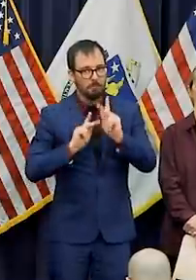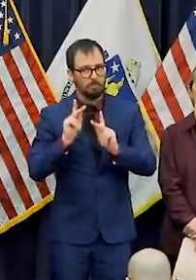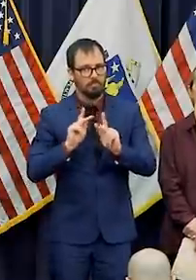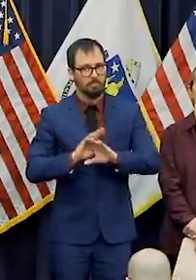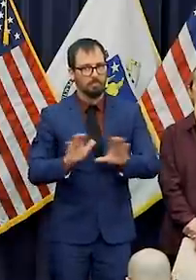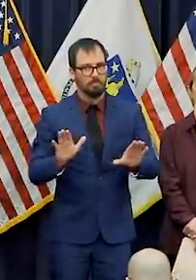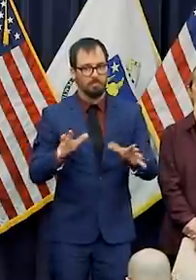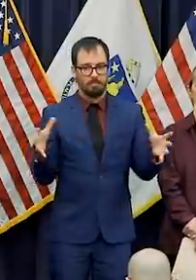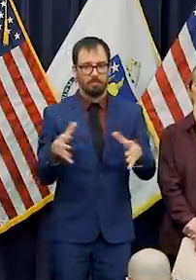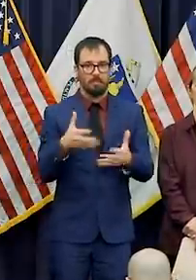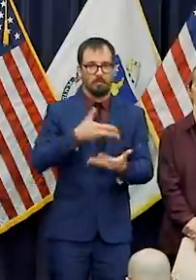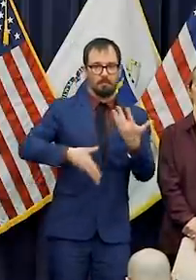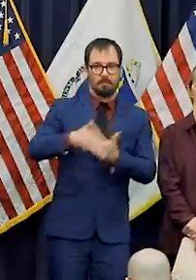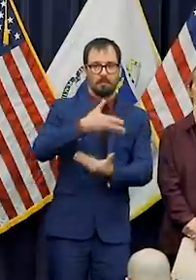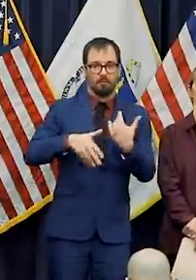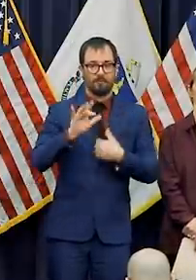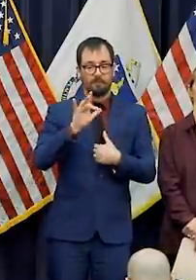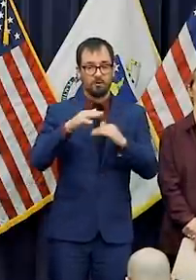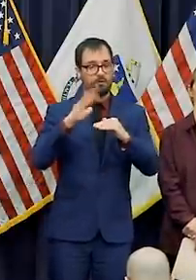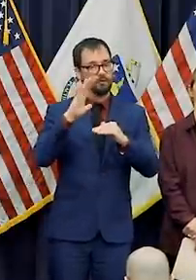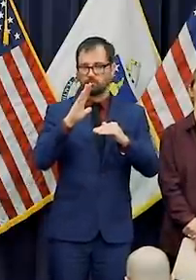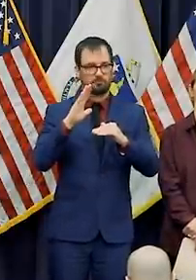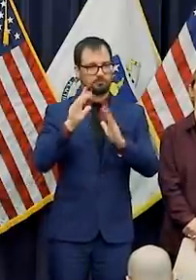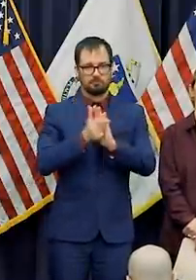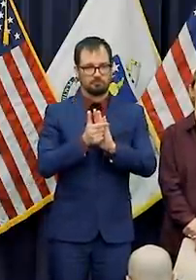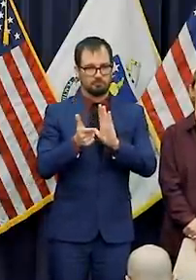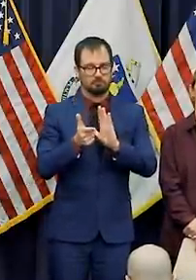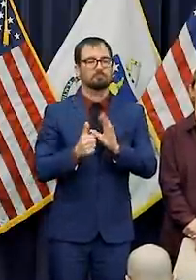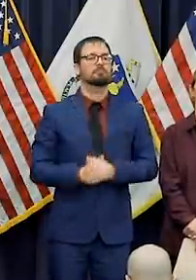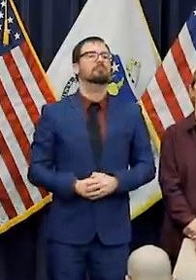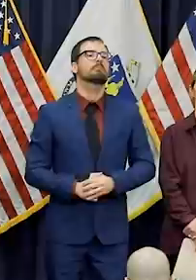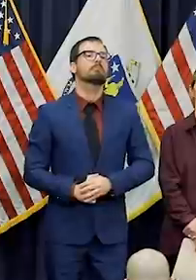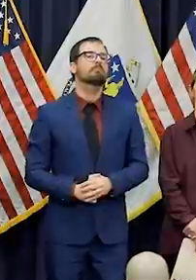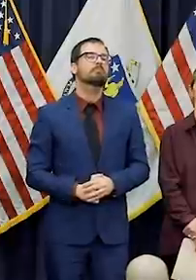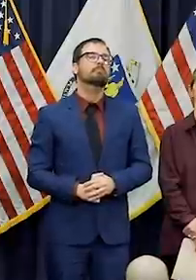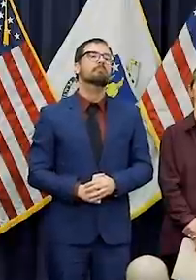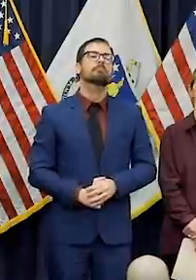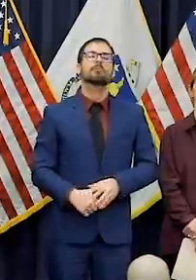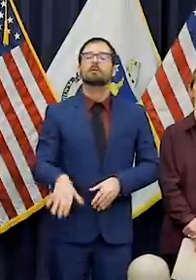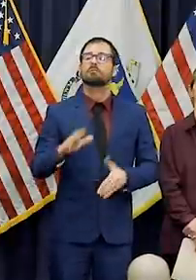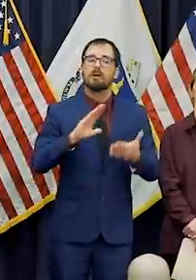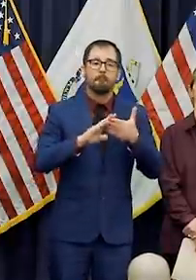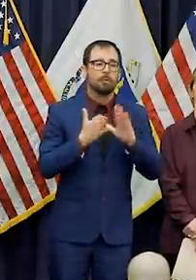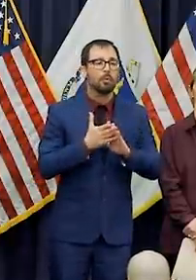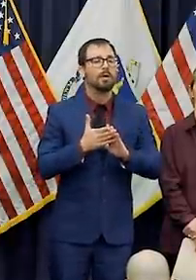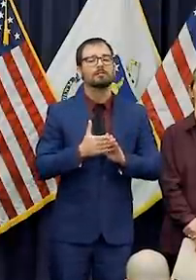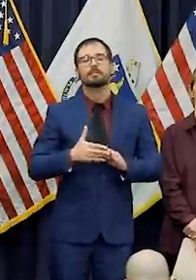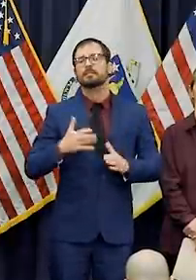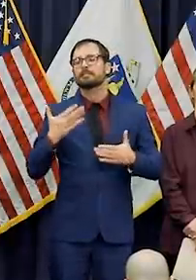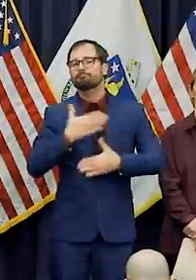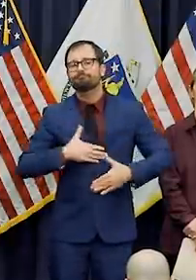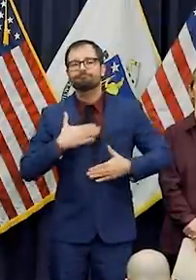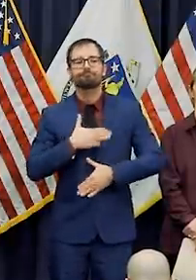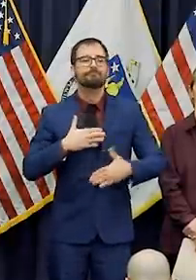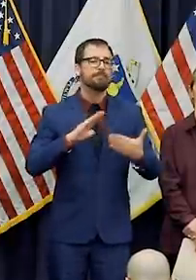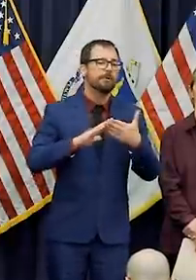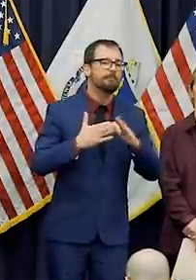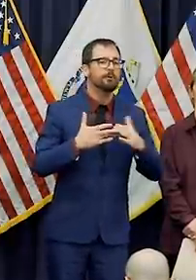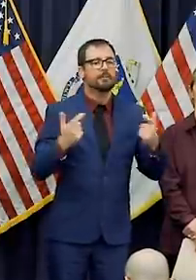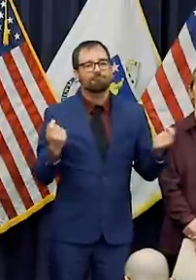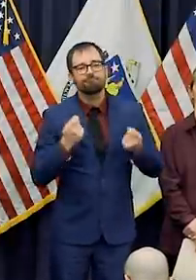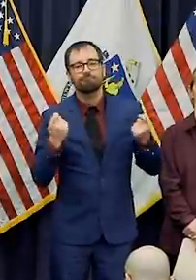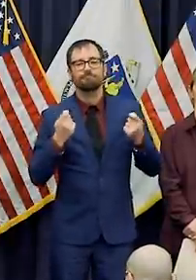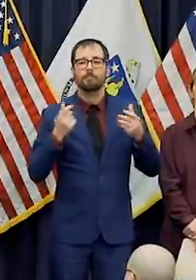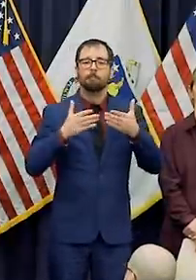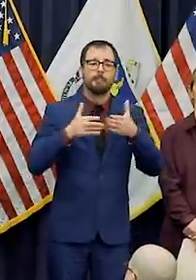all community, civic, public, leisure, faith-based events, sporting events with spectators, concerts,